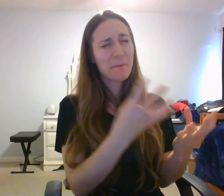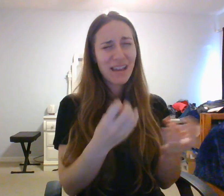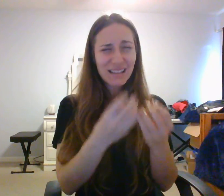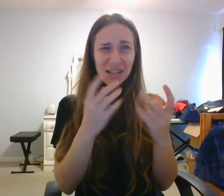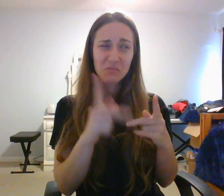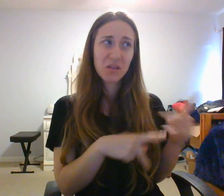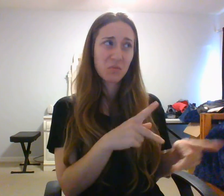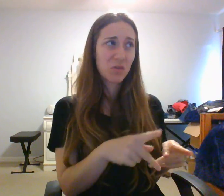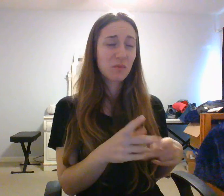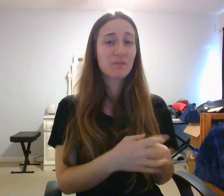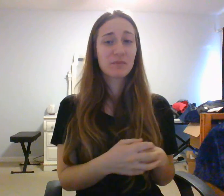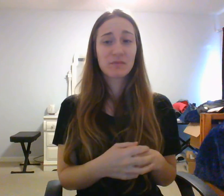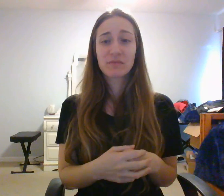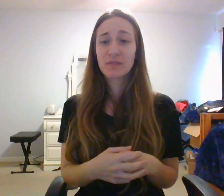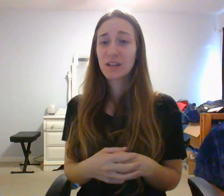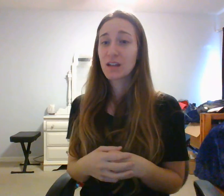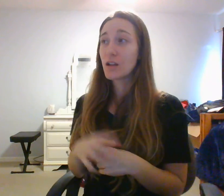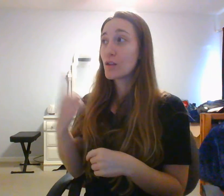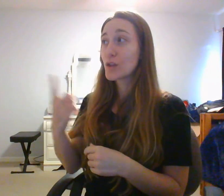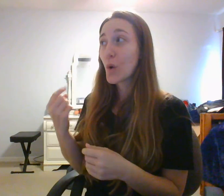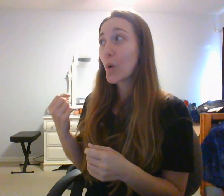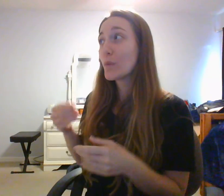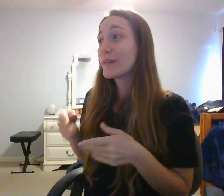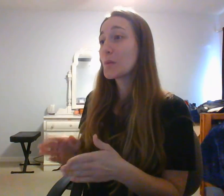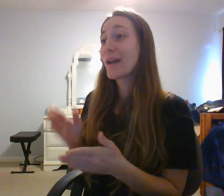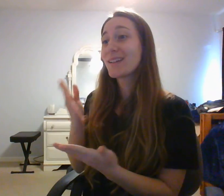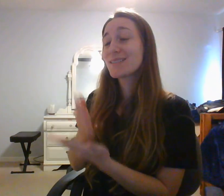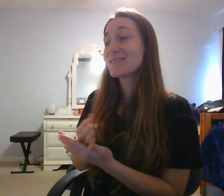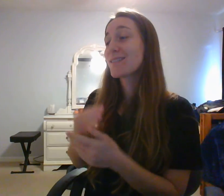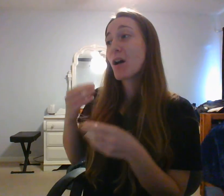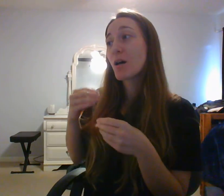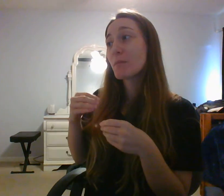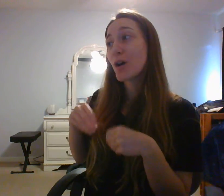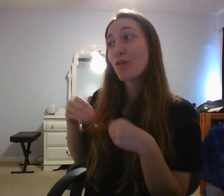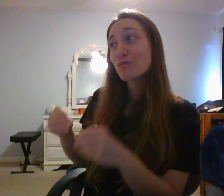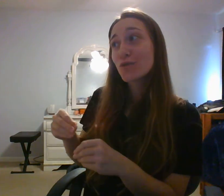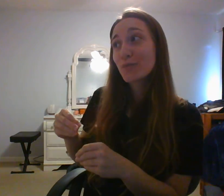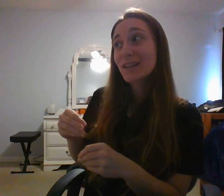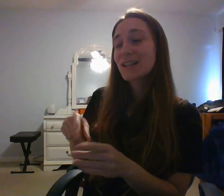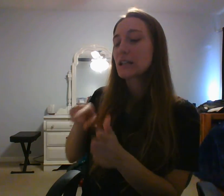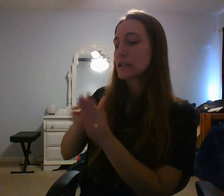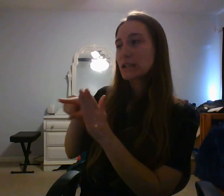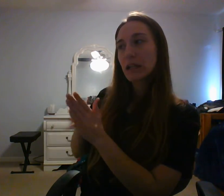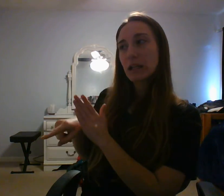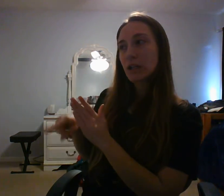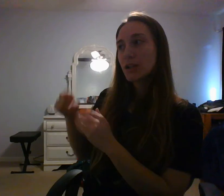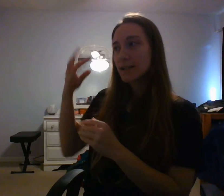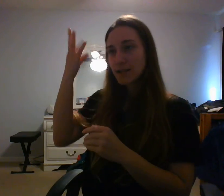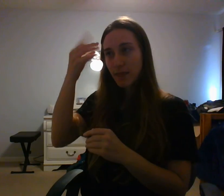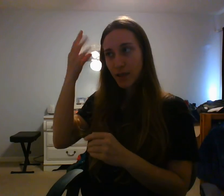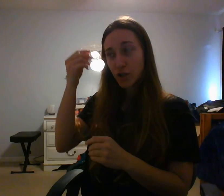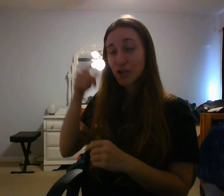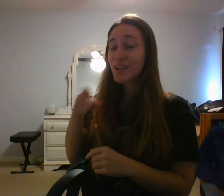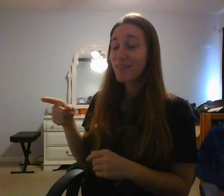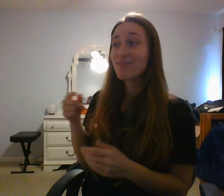One of the ways to really stop a movement is to kill off its thinkers. And they killed Dr.